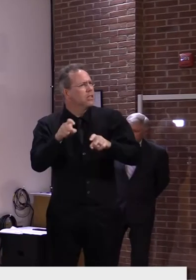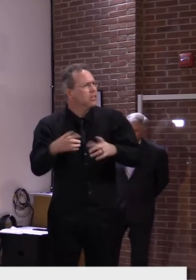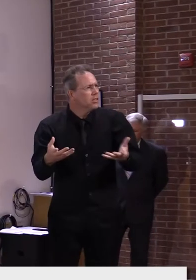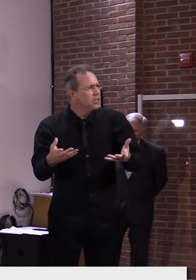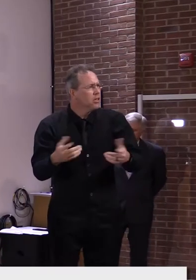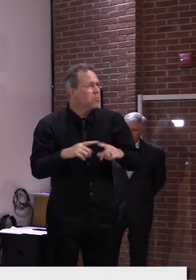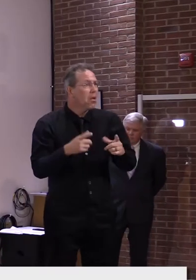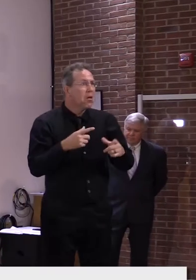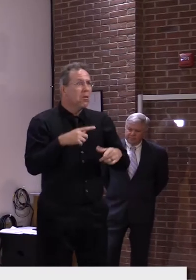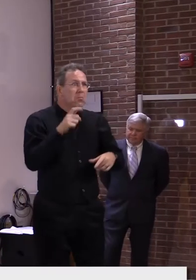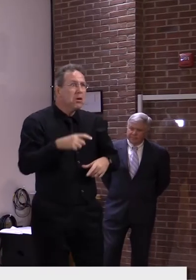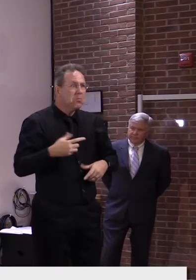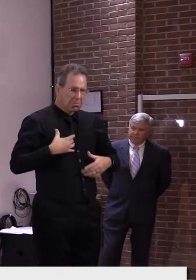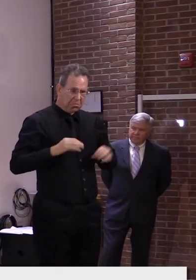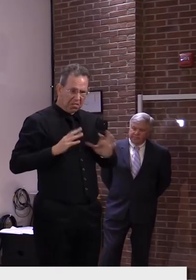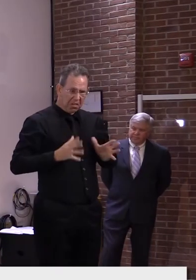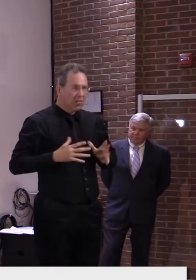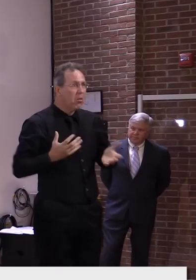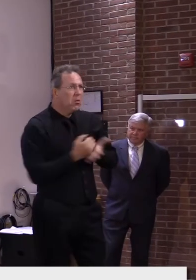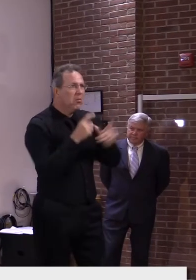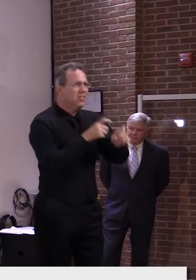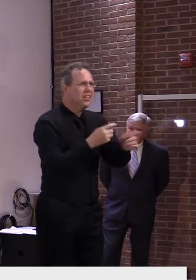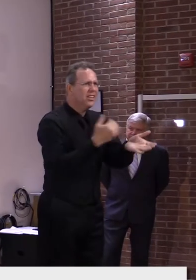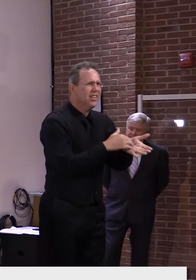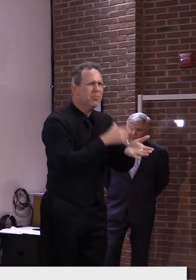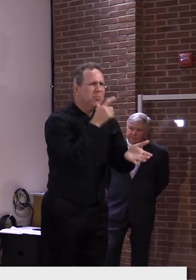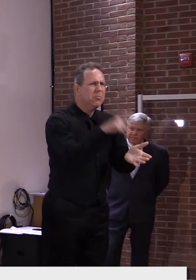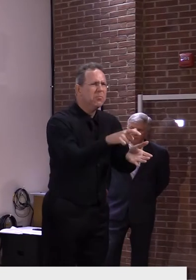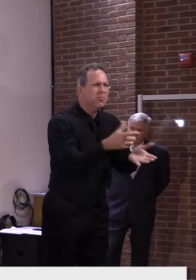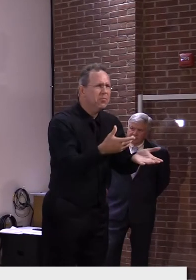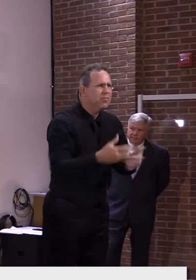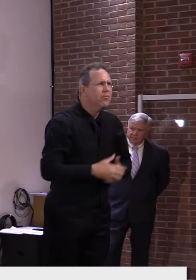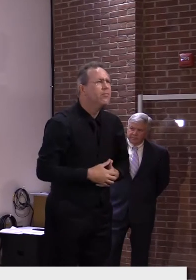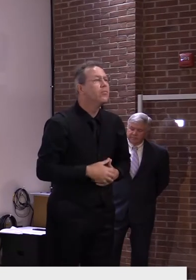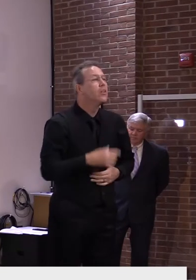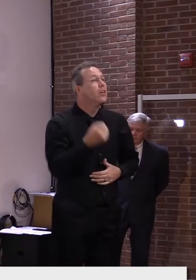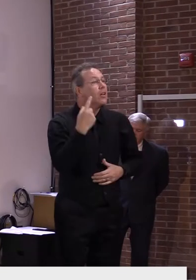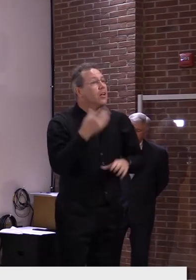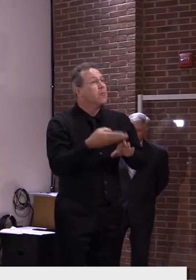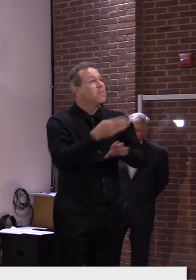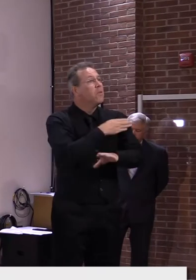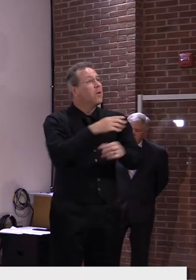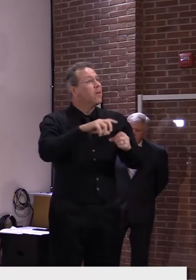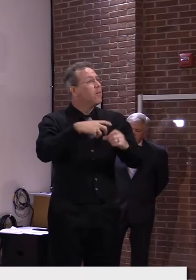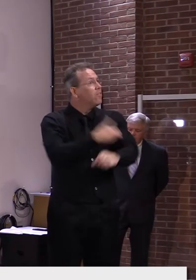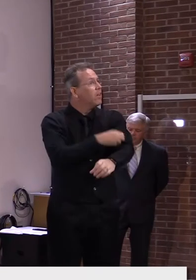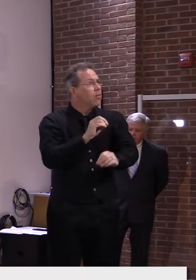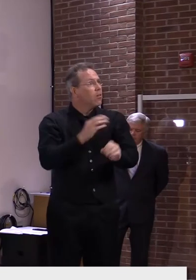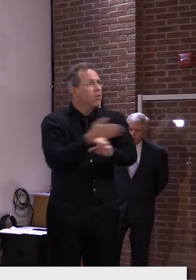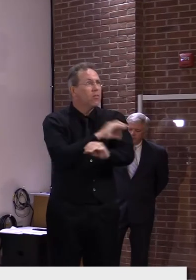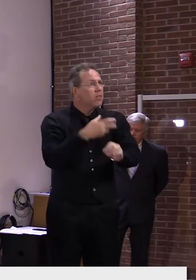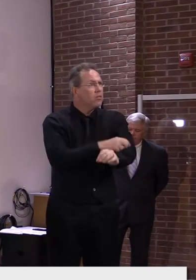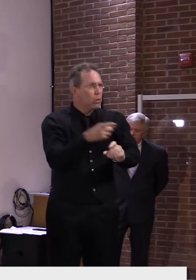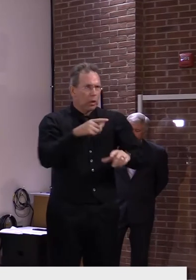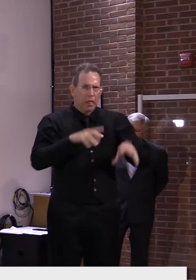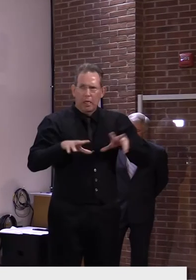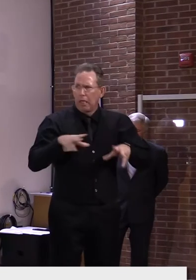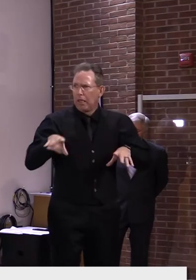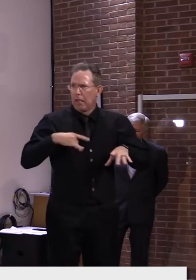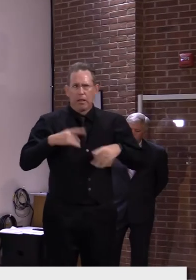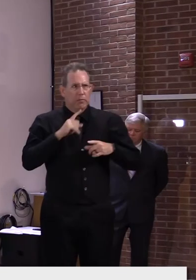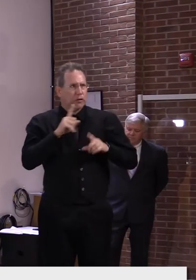very different than pre-vaccine, when we really did want to have a lot of testing done because it was